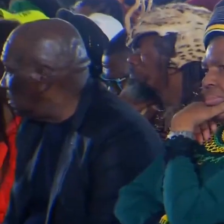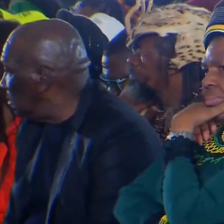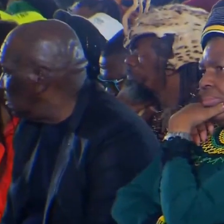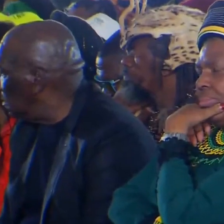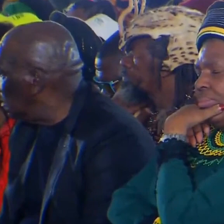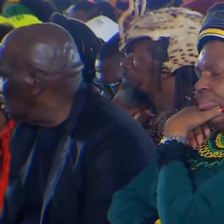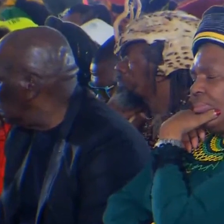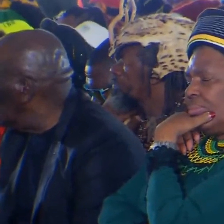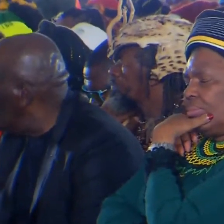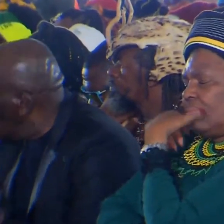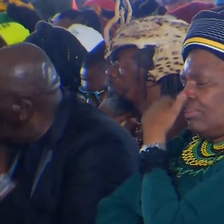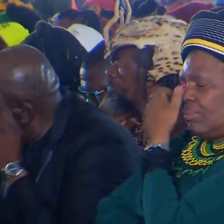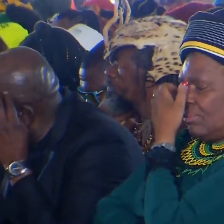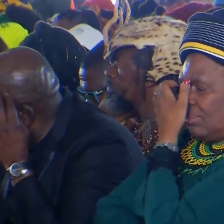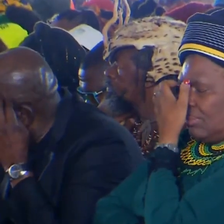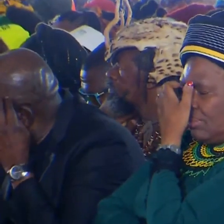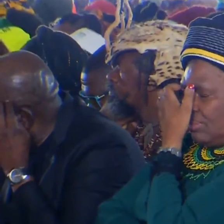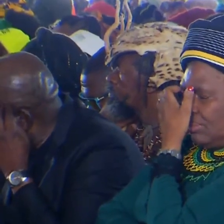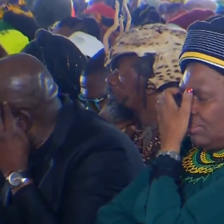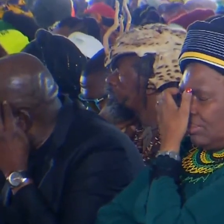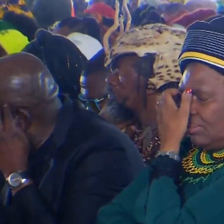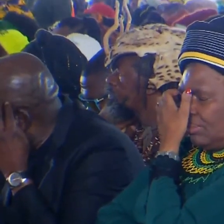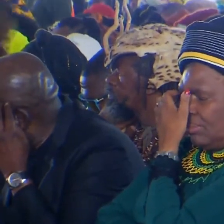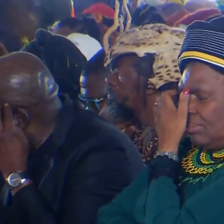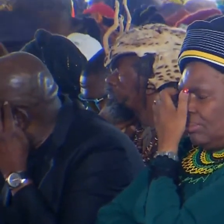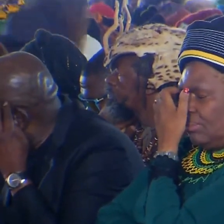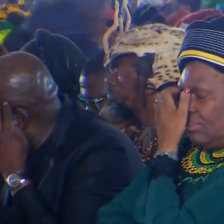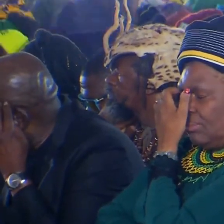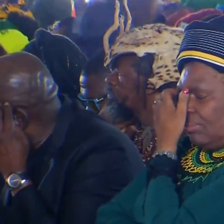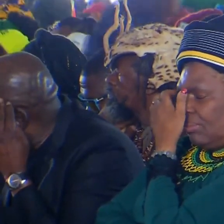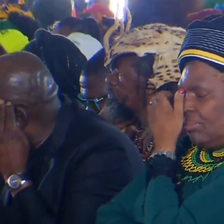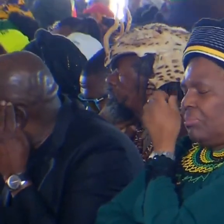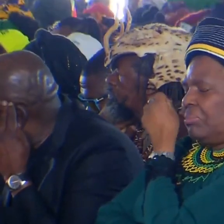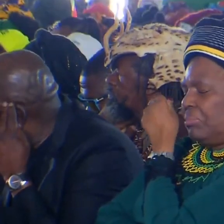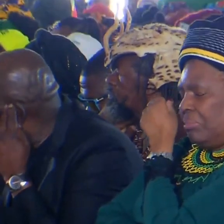before. We have been here